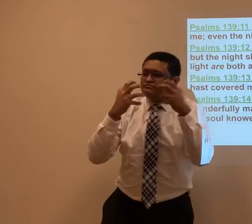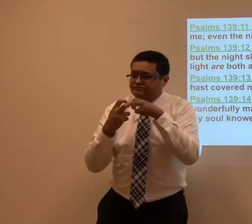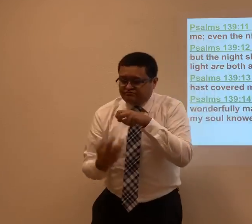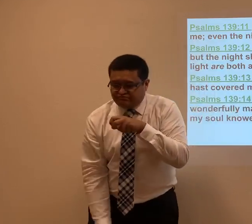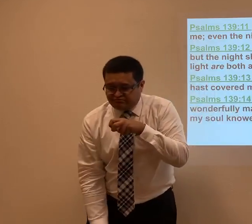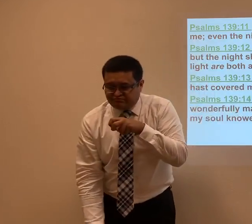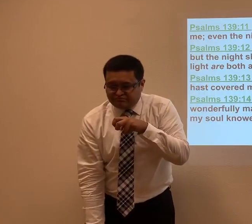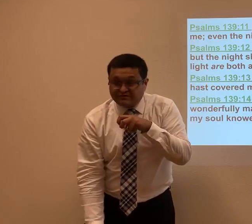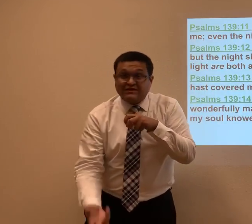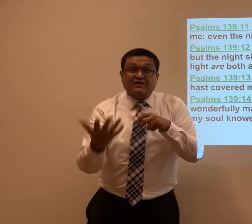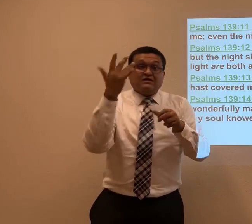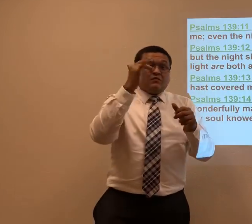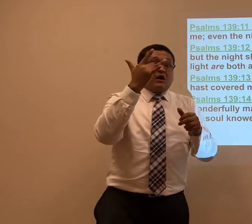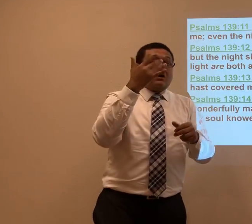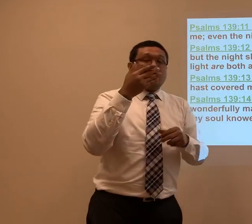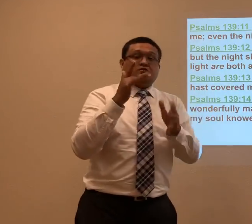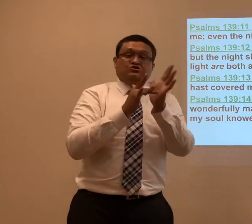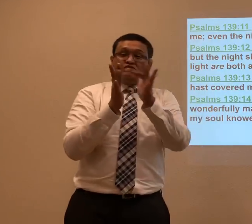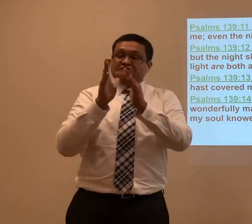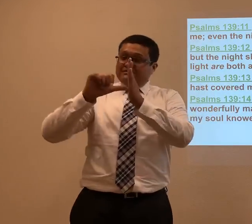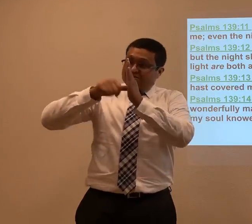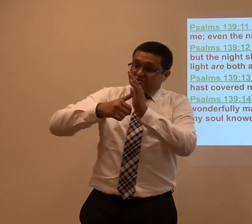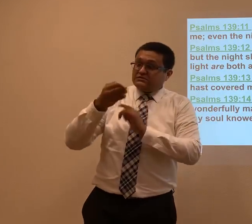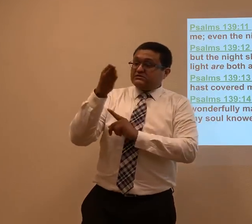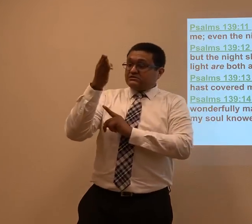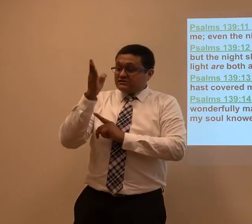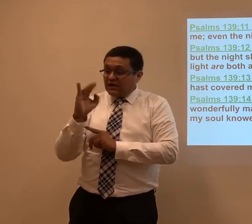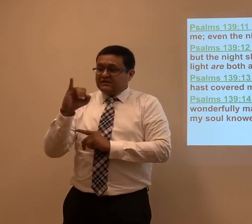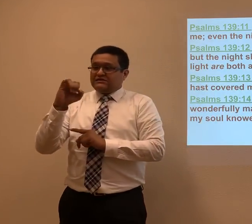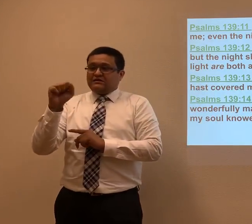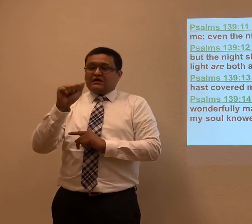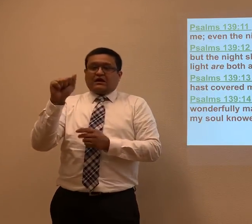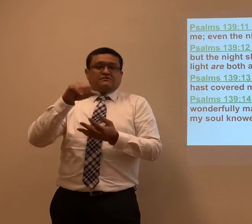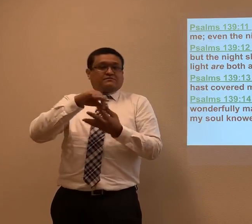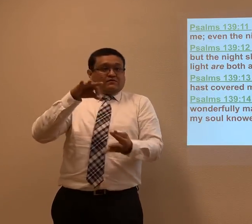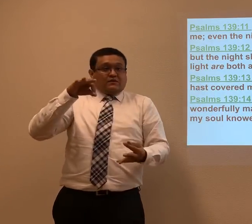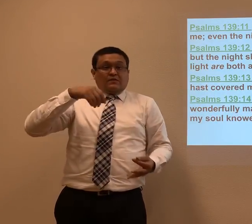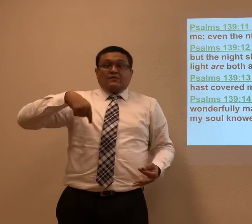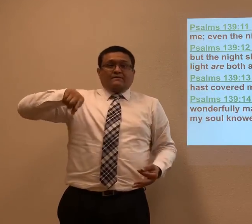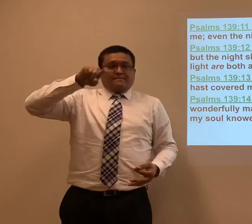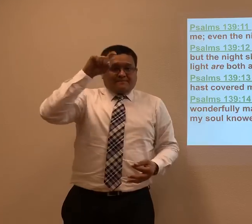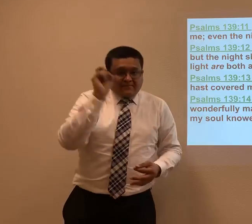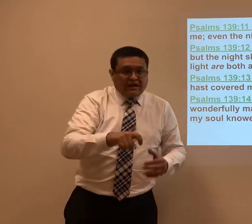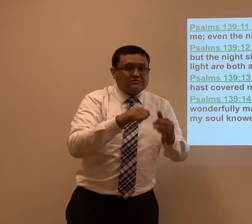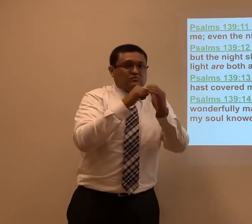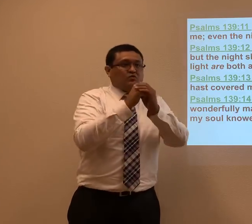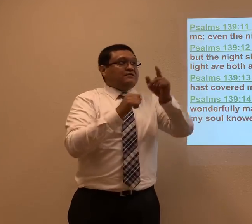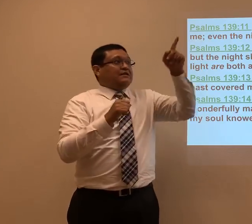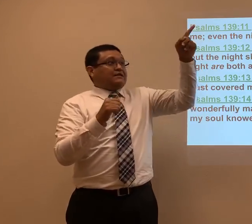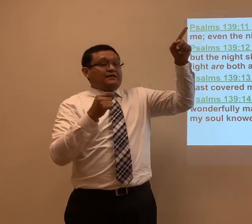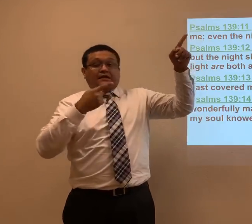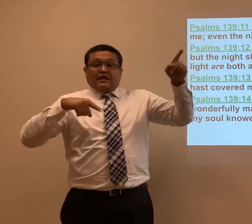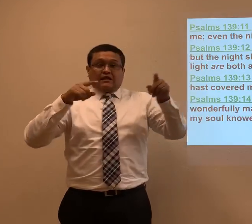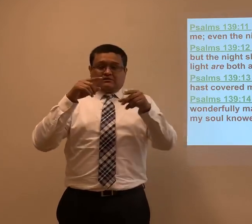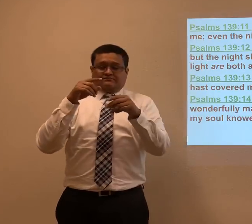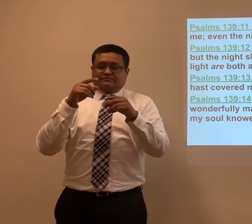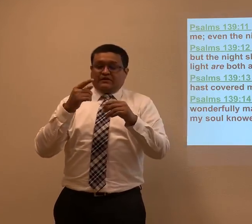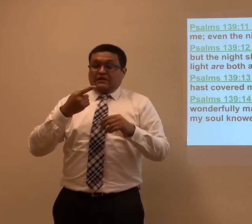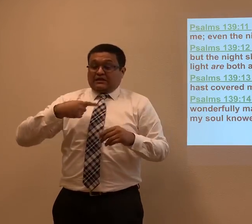Marvelous are thy works. So he's emphasizing that God is a spirit here, and we must worship him